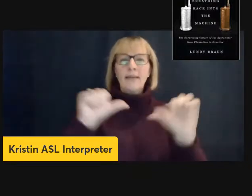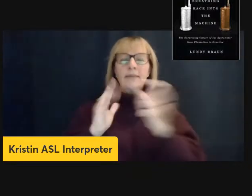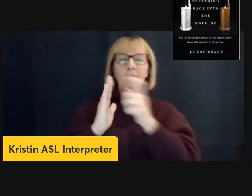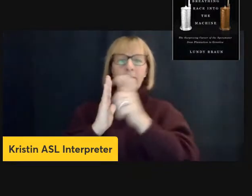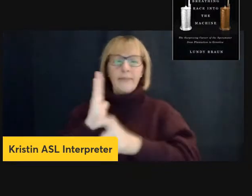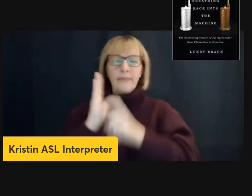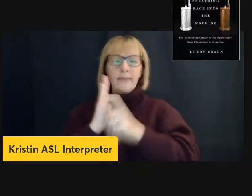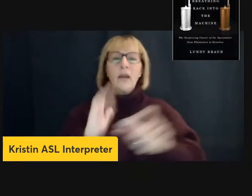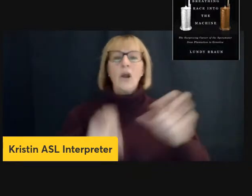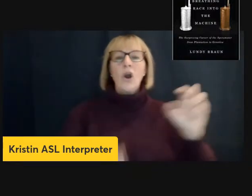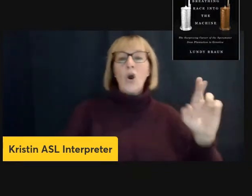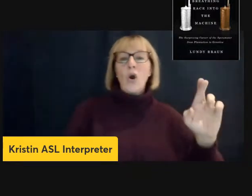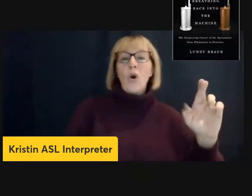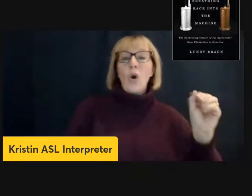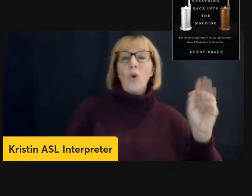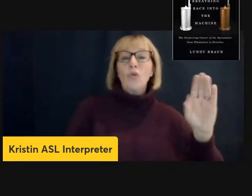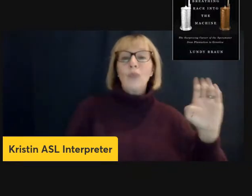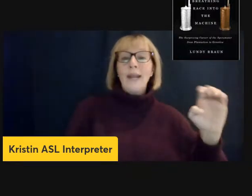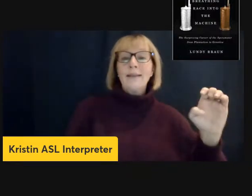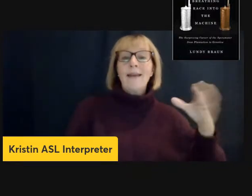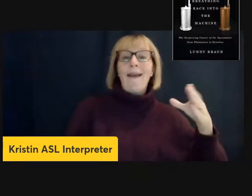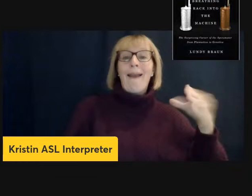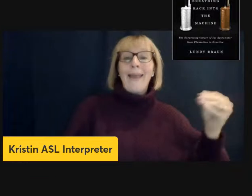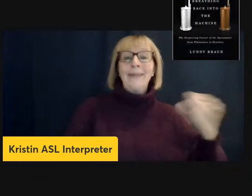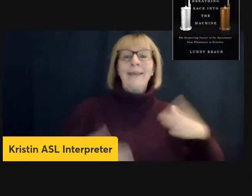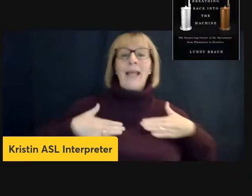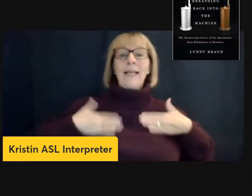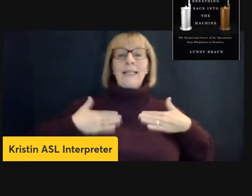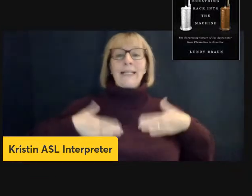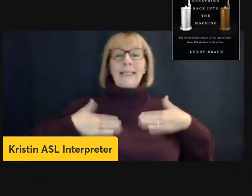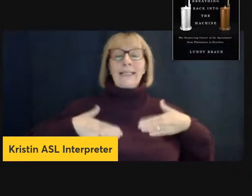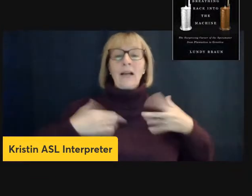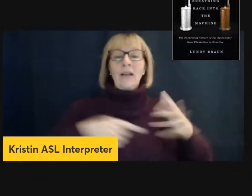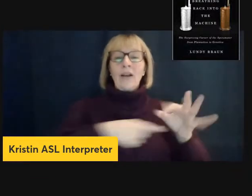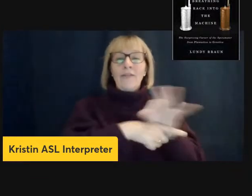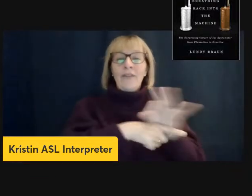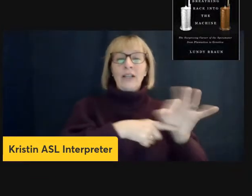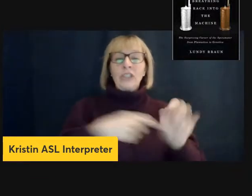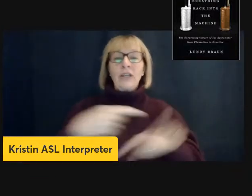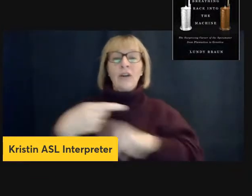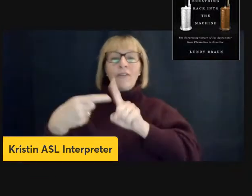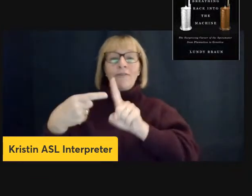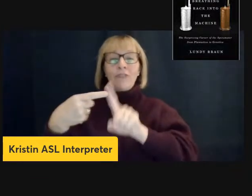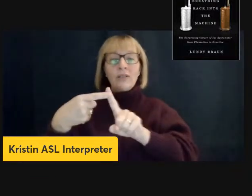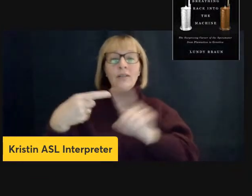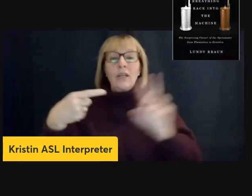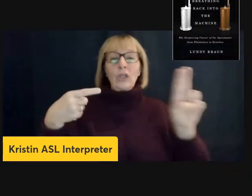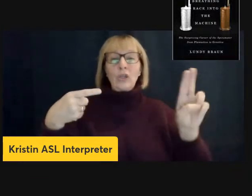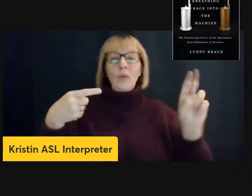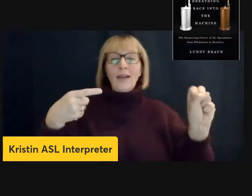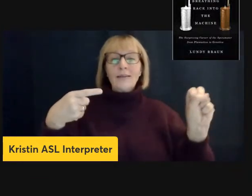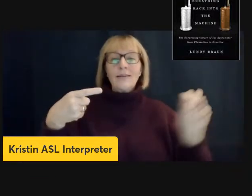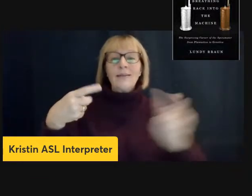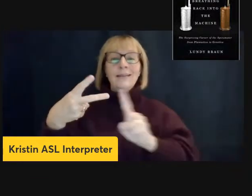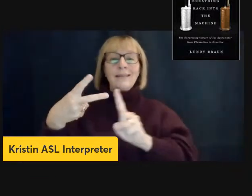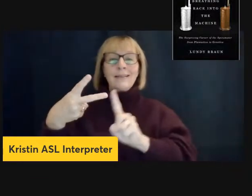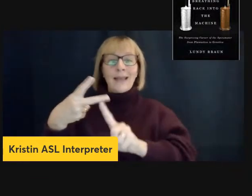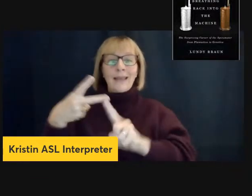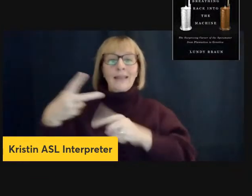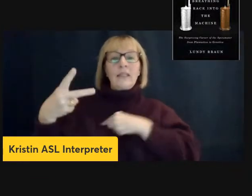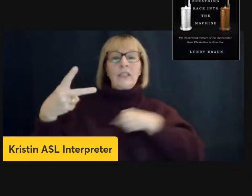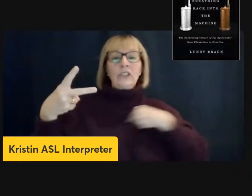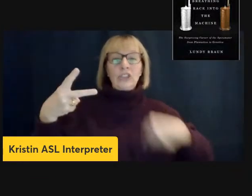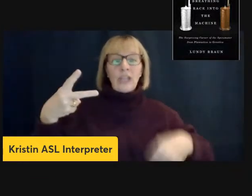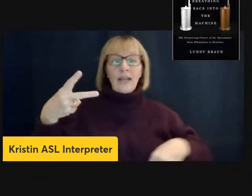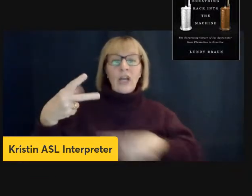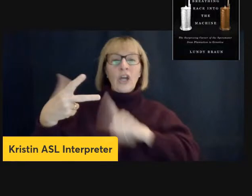and lung function, first in the US, then in China and India. So again, this technology and what